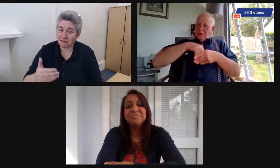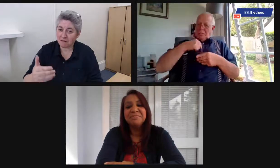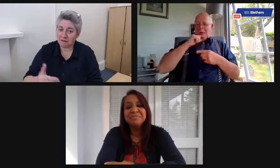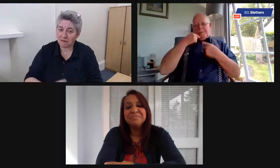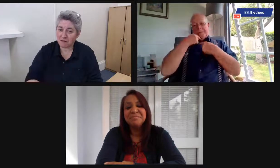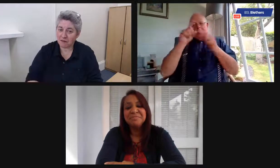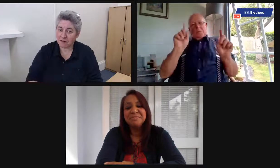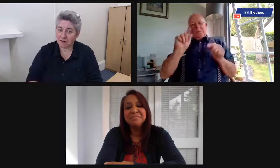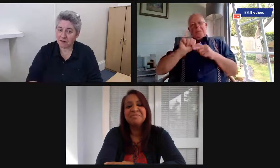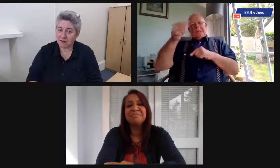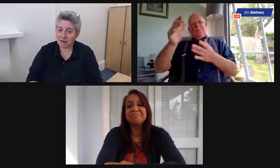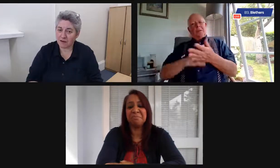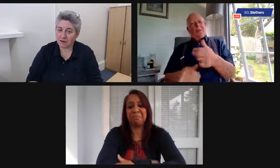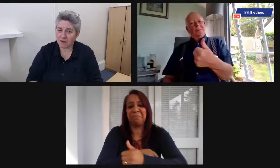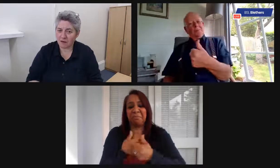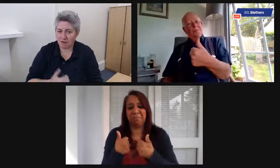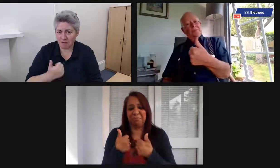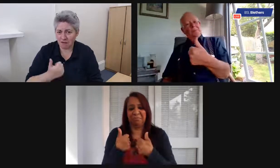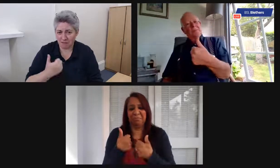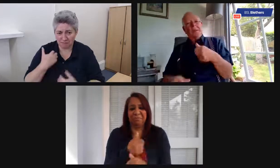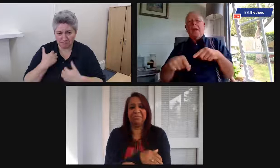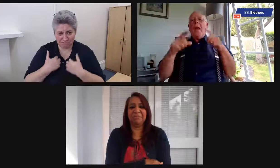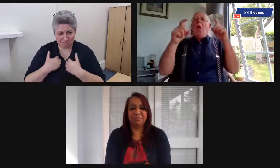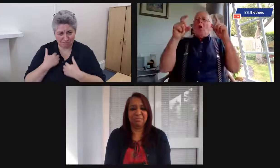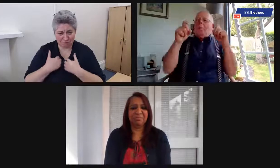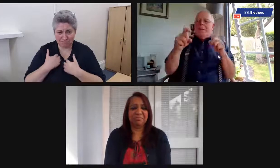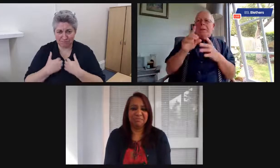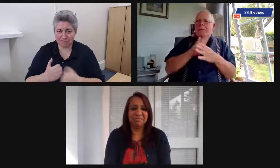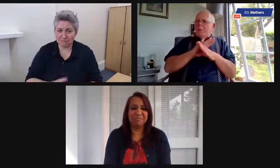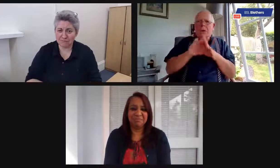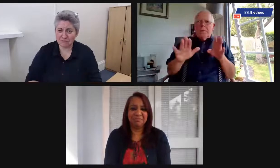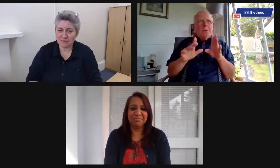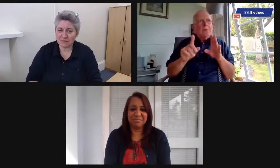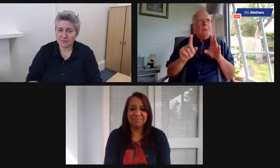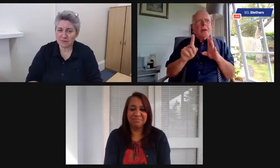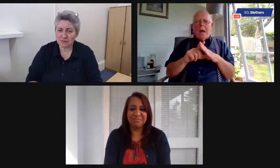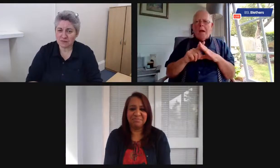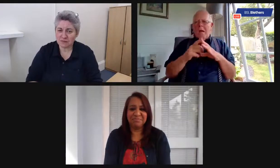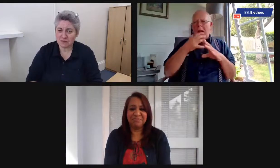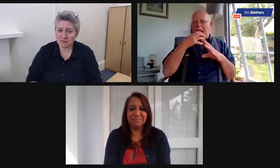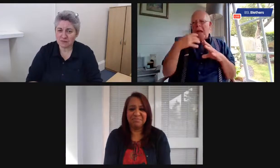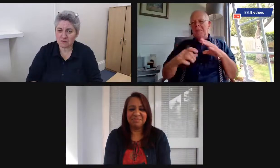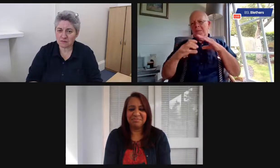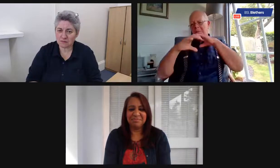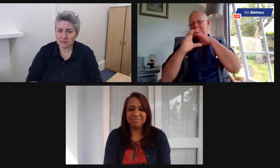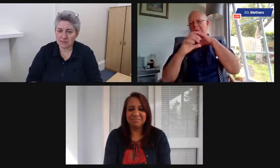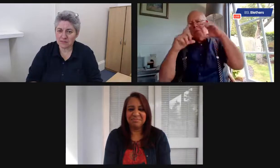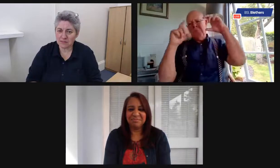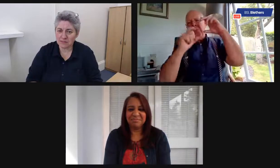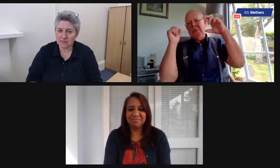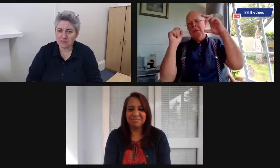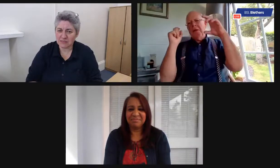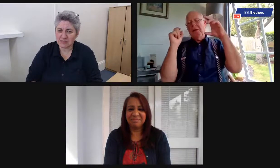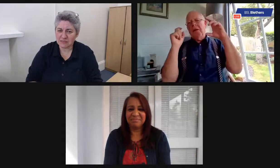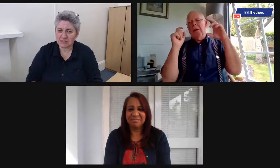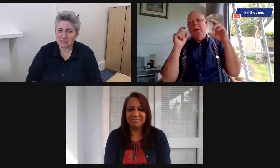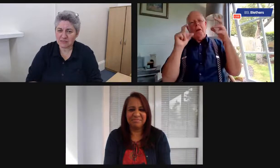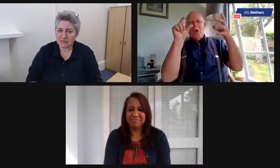entries. So if you join, you'll get notification of the competition next month. So it's not